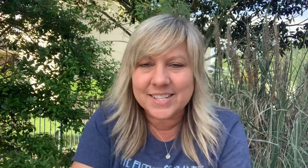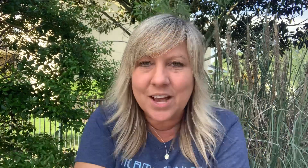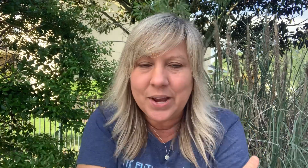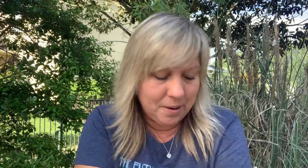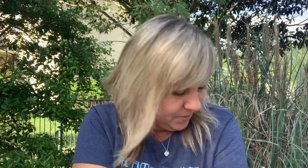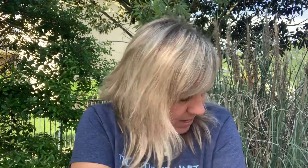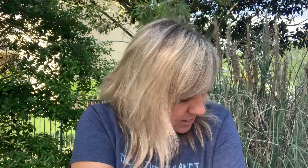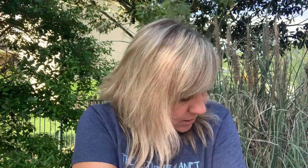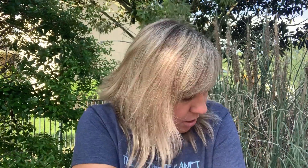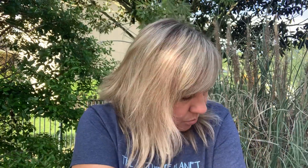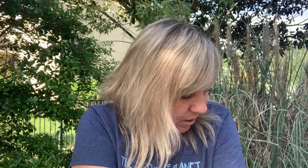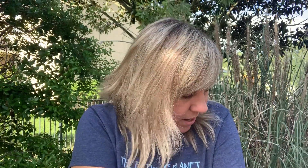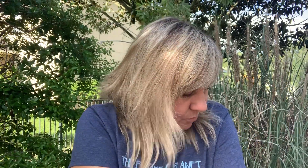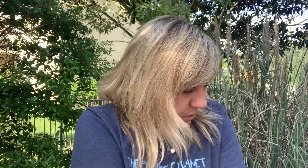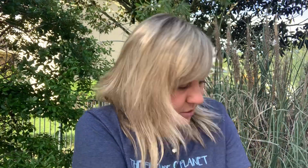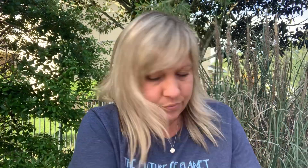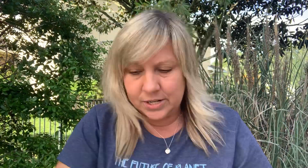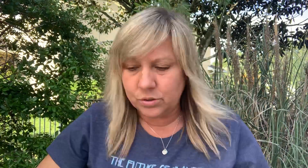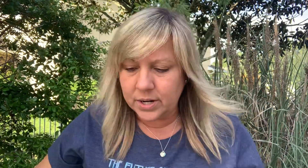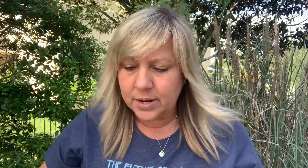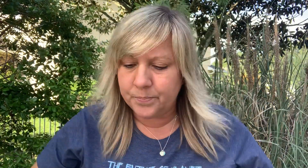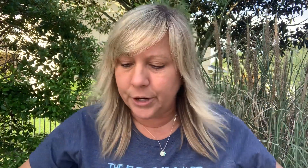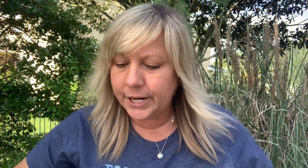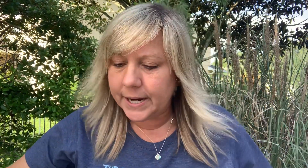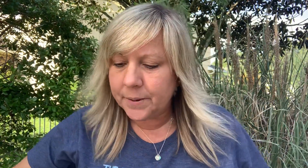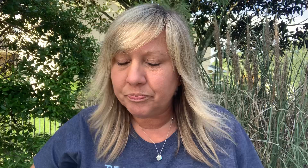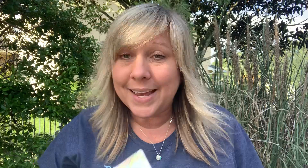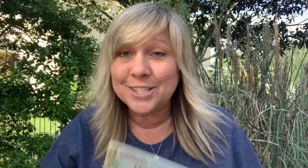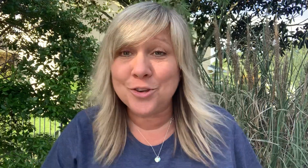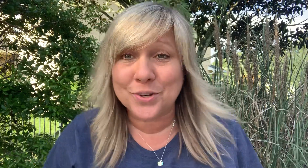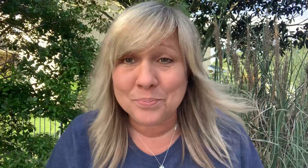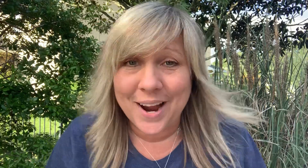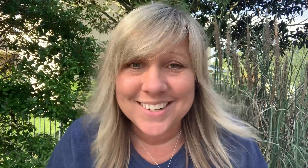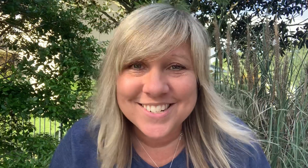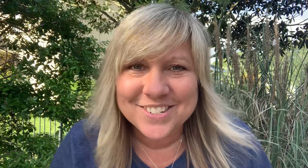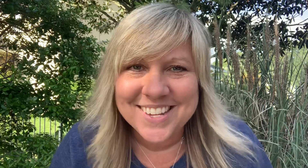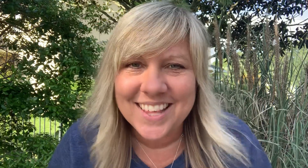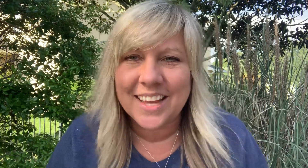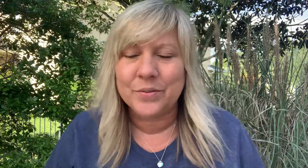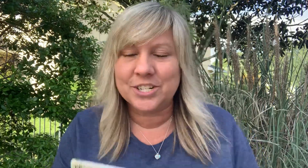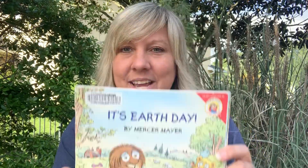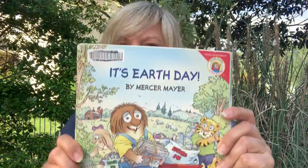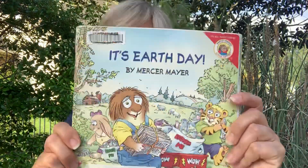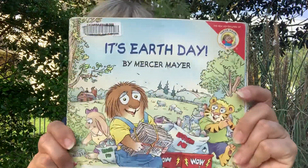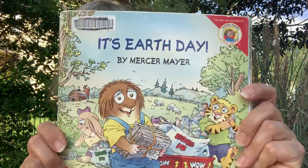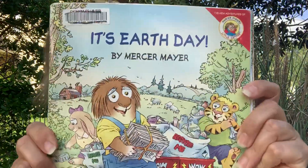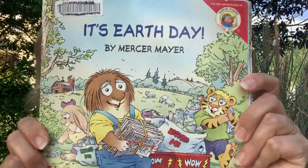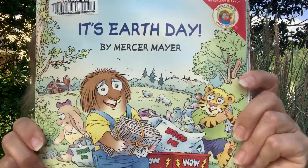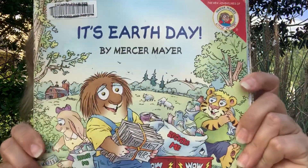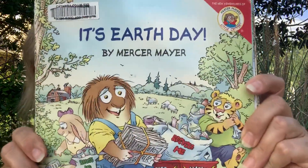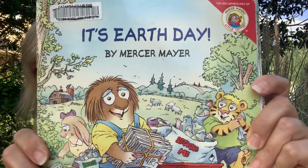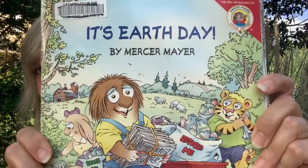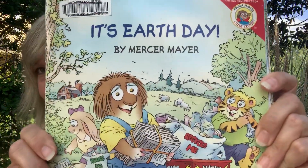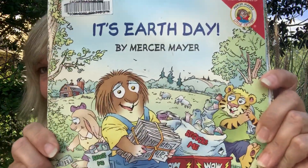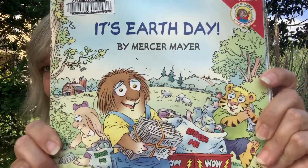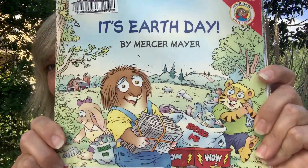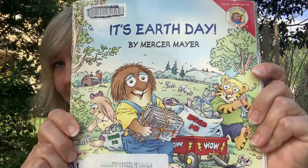Okay, so I'm going to read you a book so you can practice your sign language. It's called It's Earth Day, and